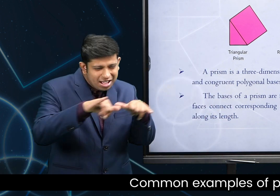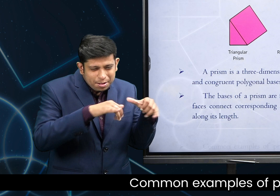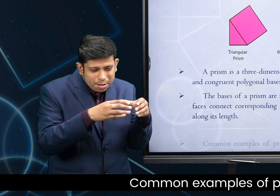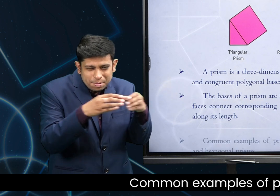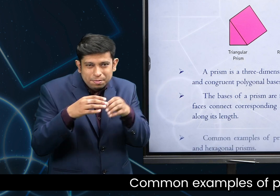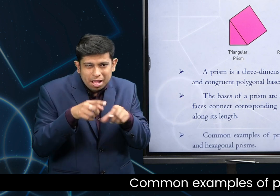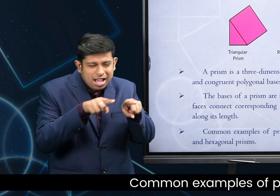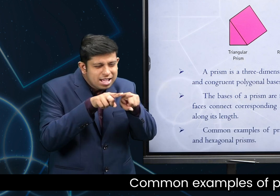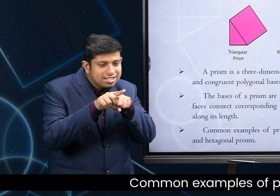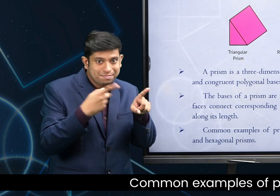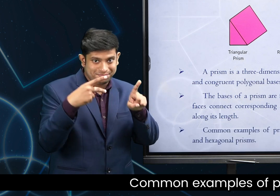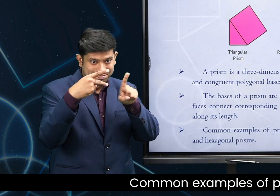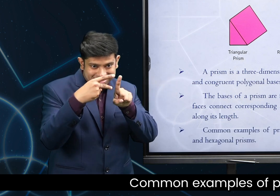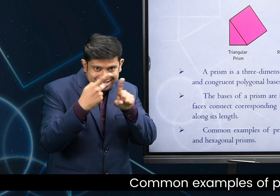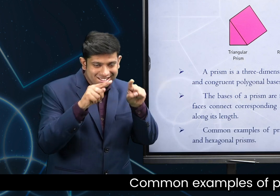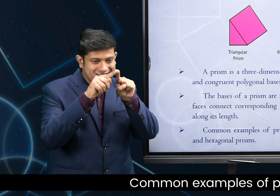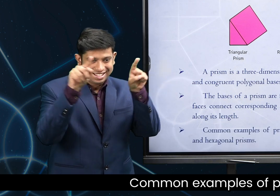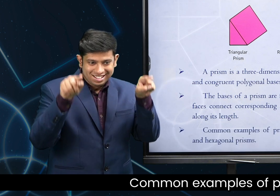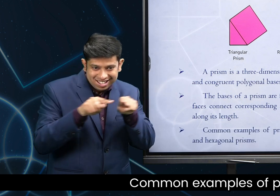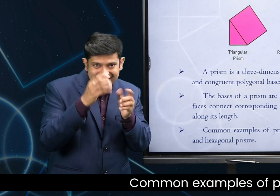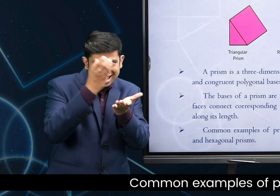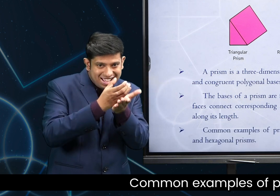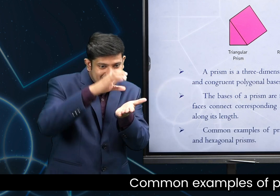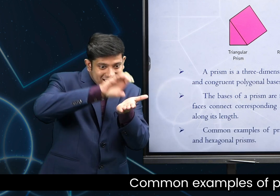Common examples of prisms include